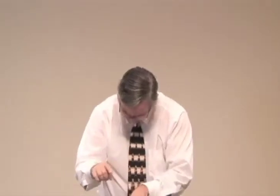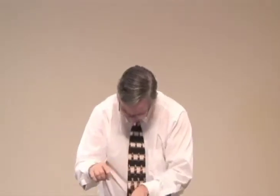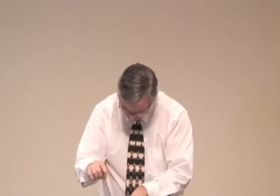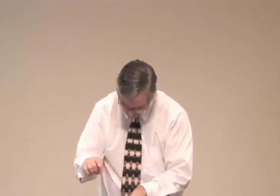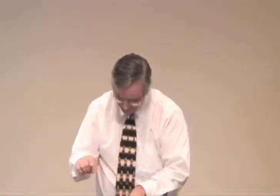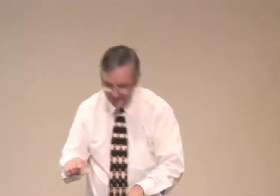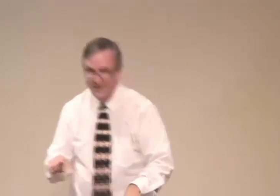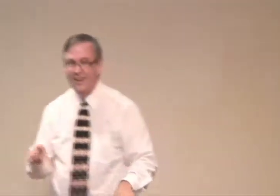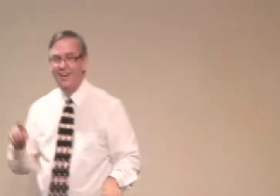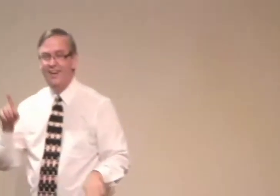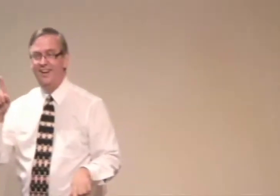have told you.